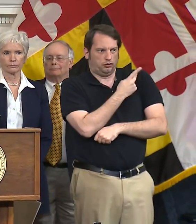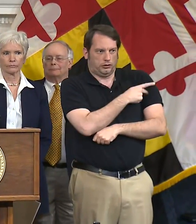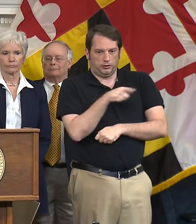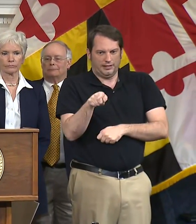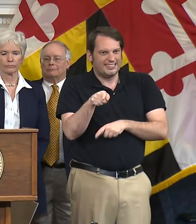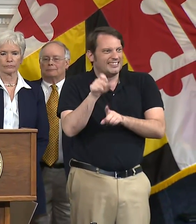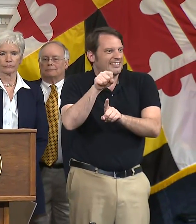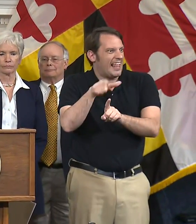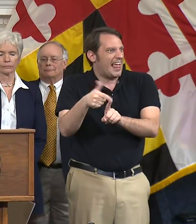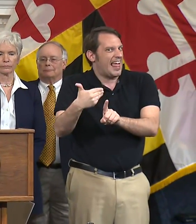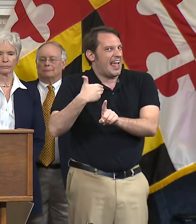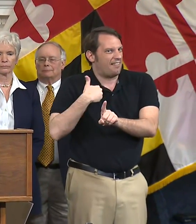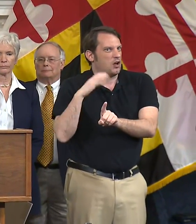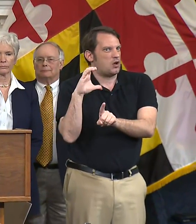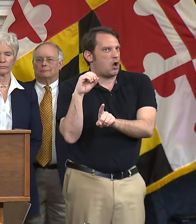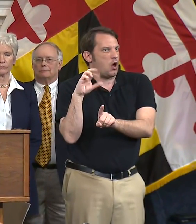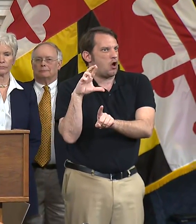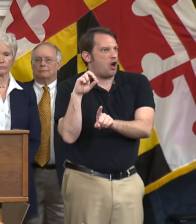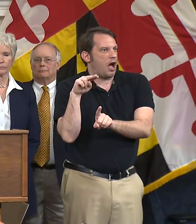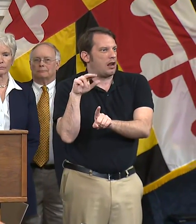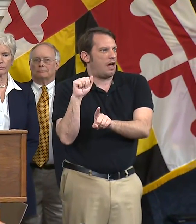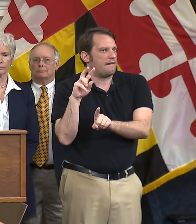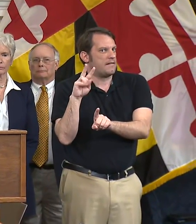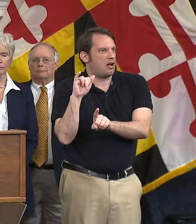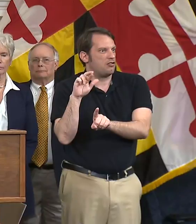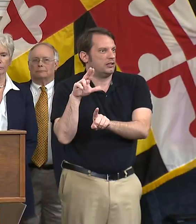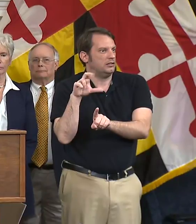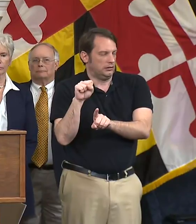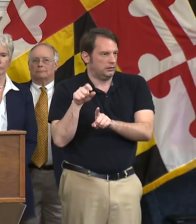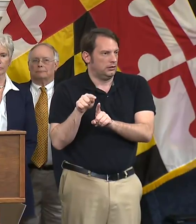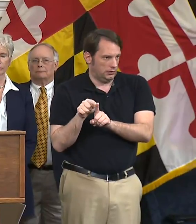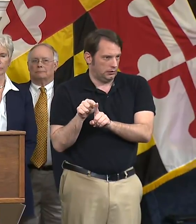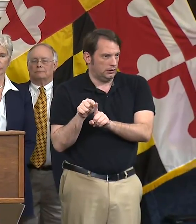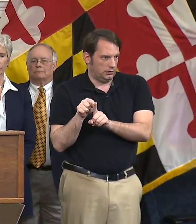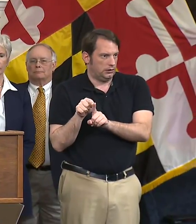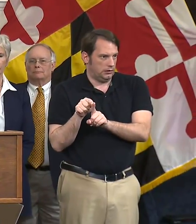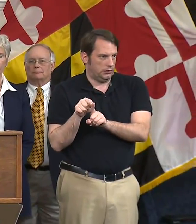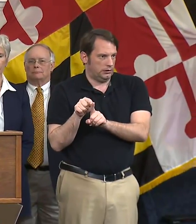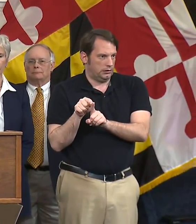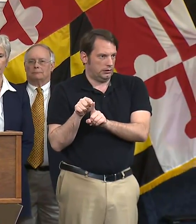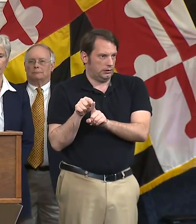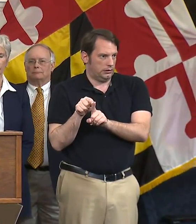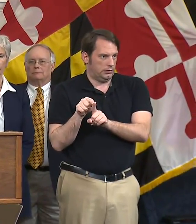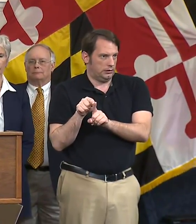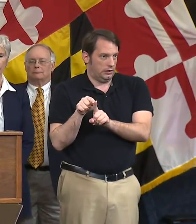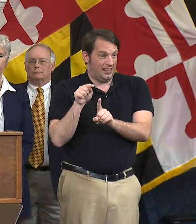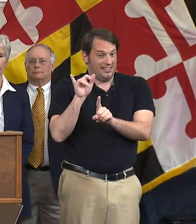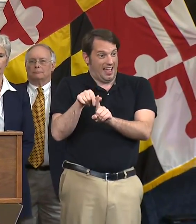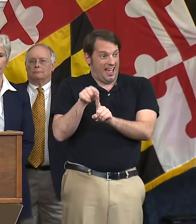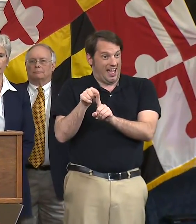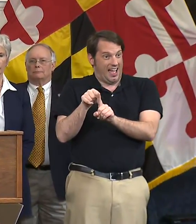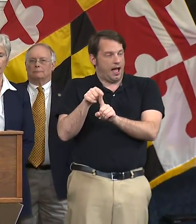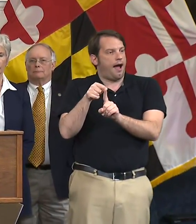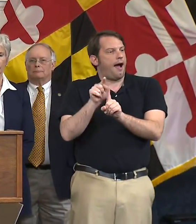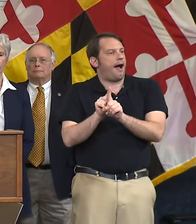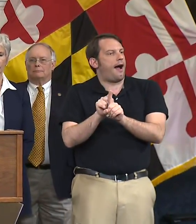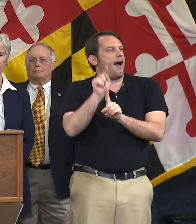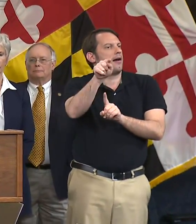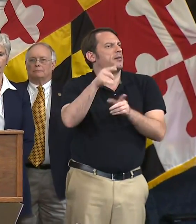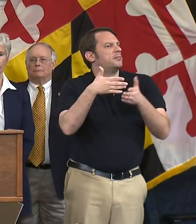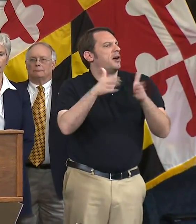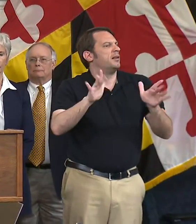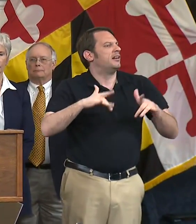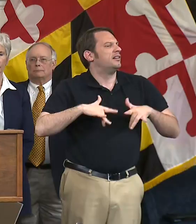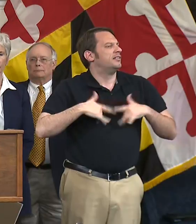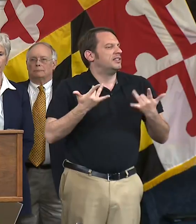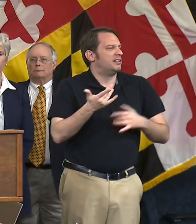coronavirus attended a public event on February 29th at the Village